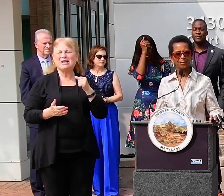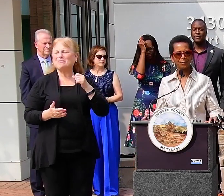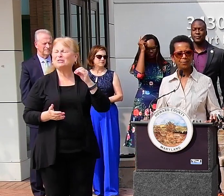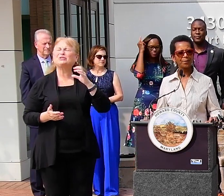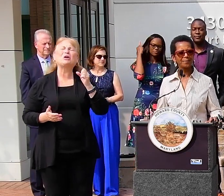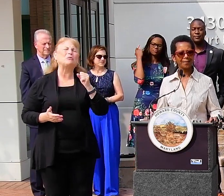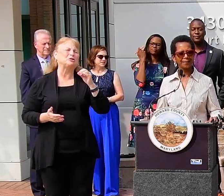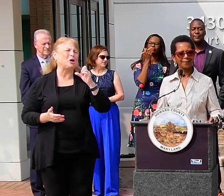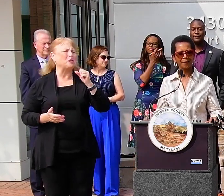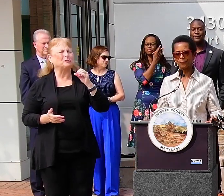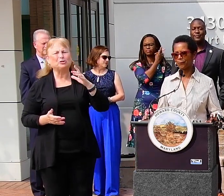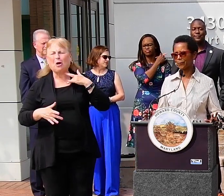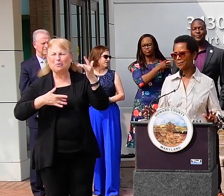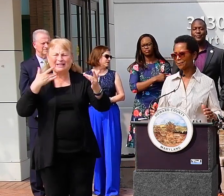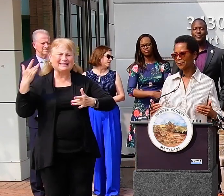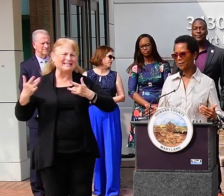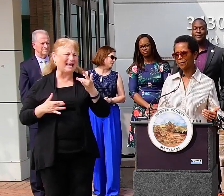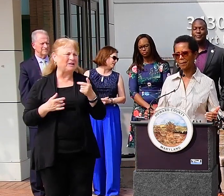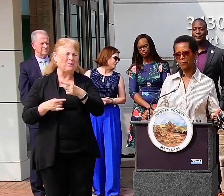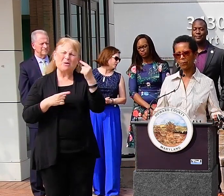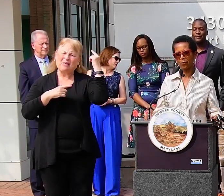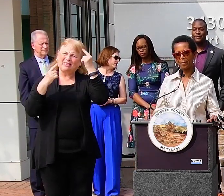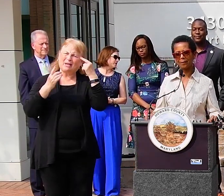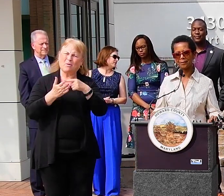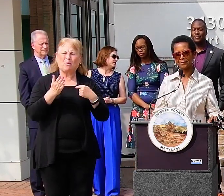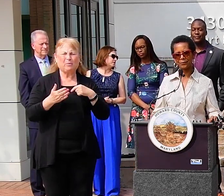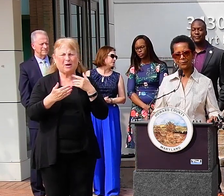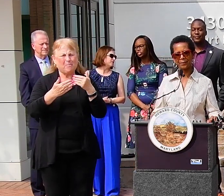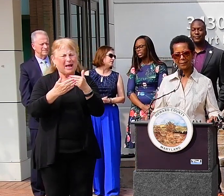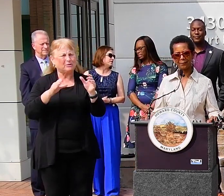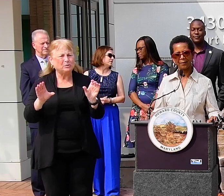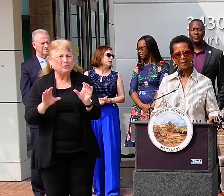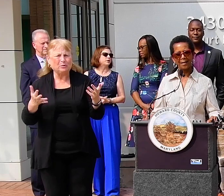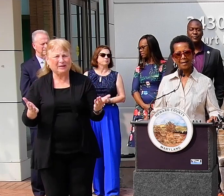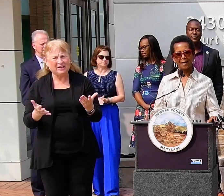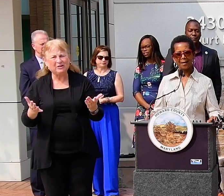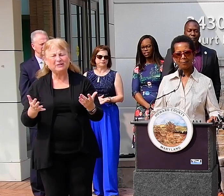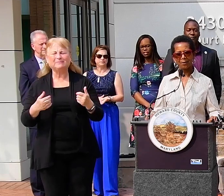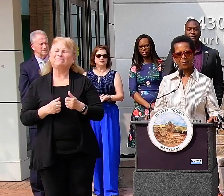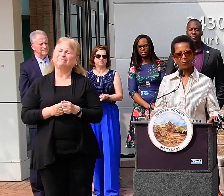so excited. When you think about what we're about to do here,